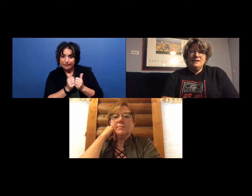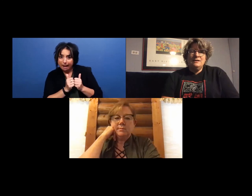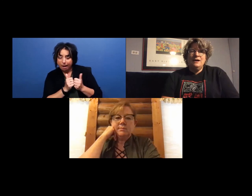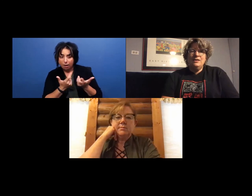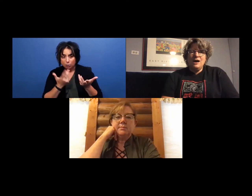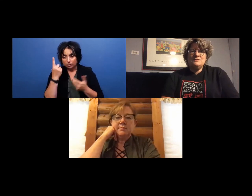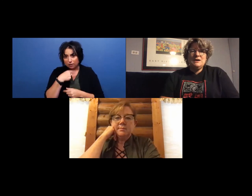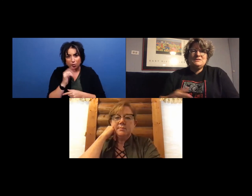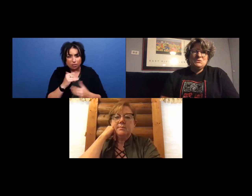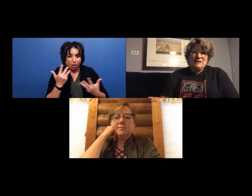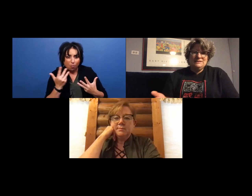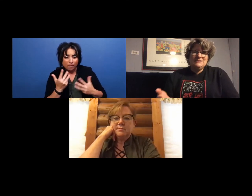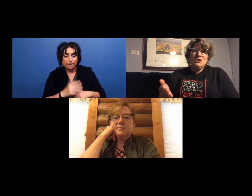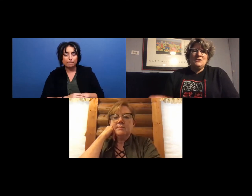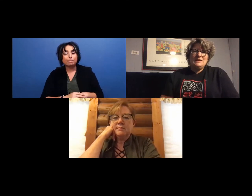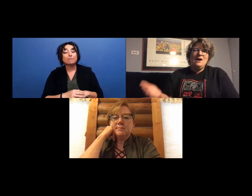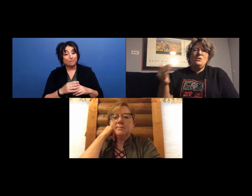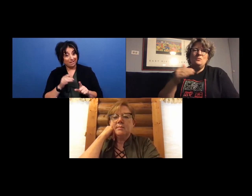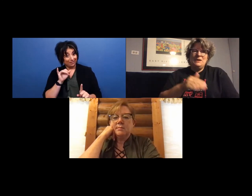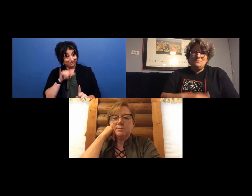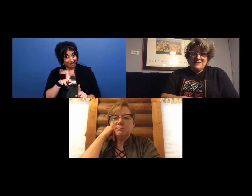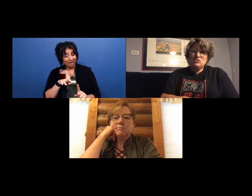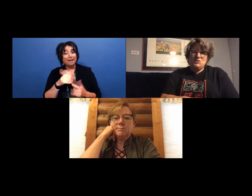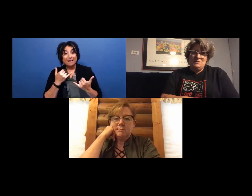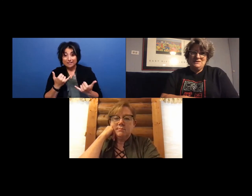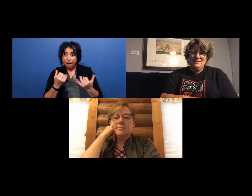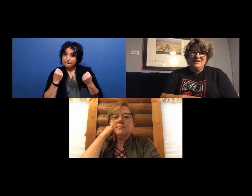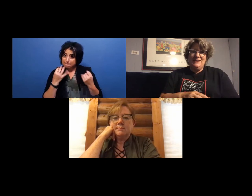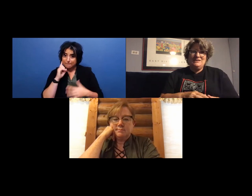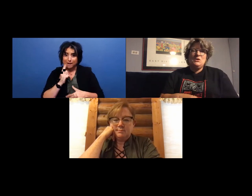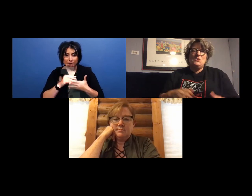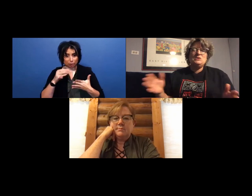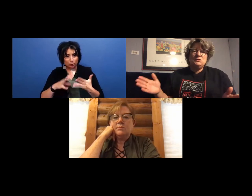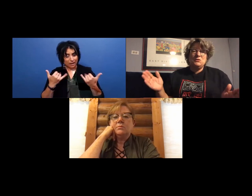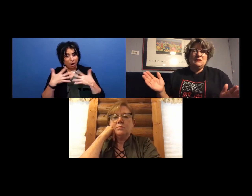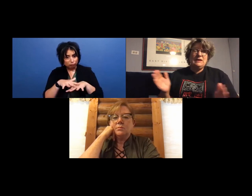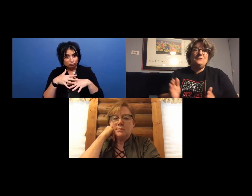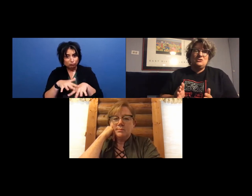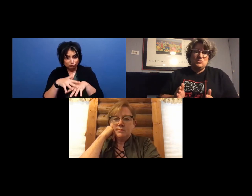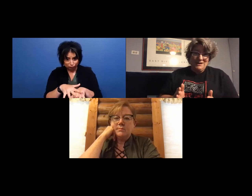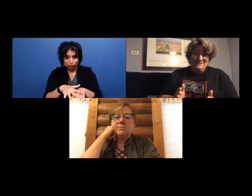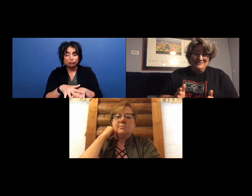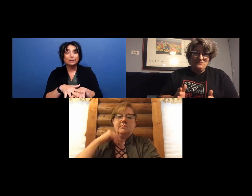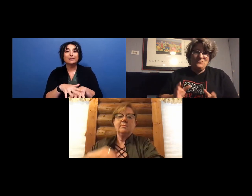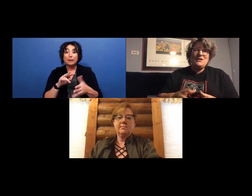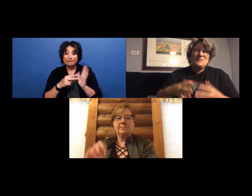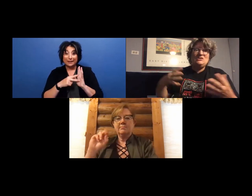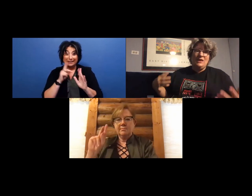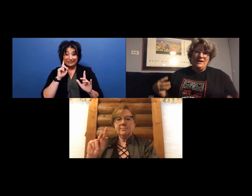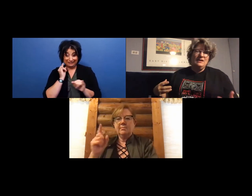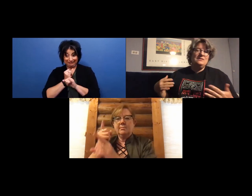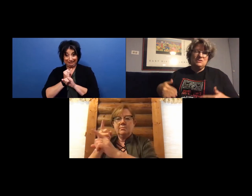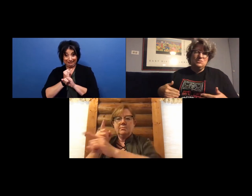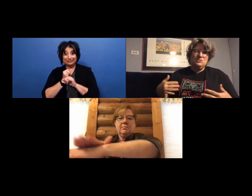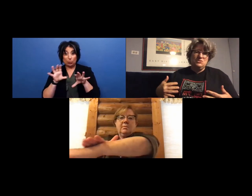that, a lot of deaf students are now being mainstreamed. And so the schools for the deaf are shrinking, very much